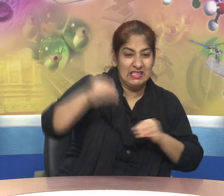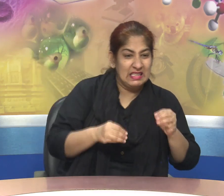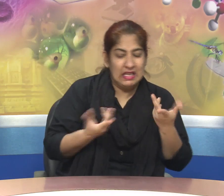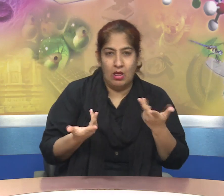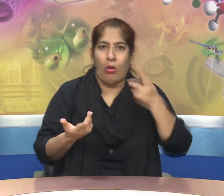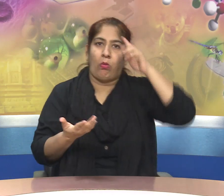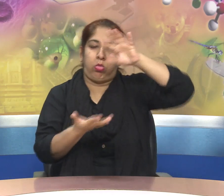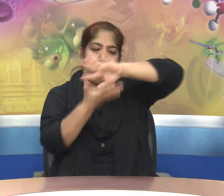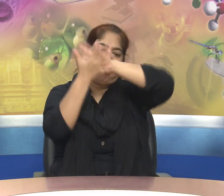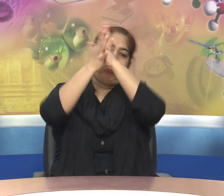And you should not